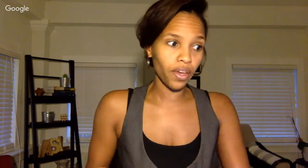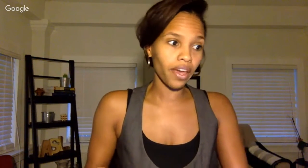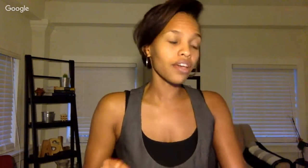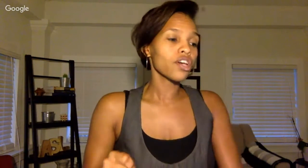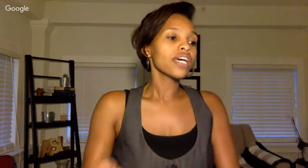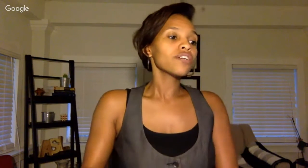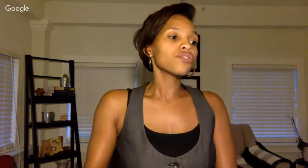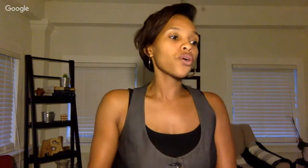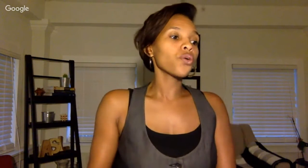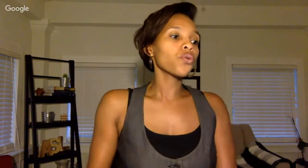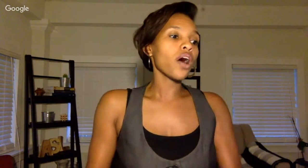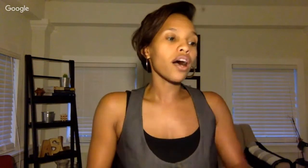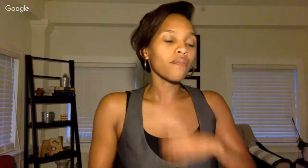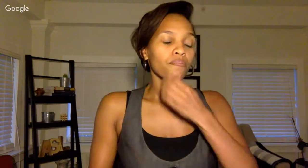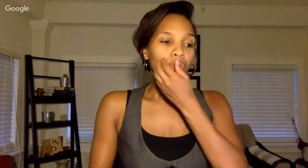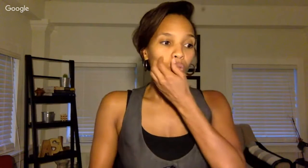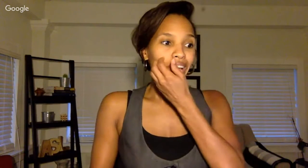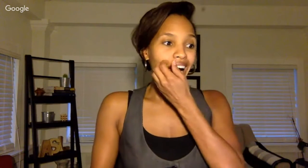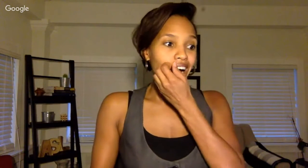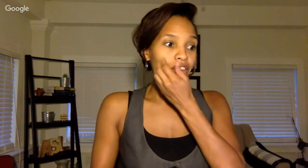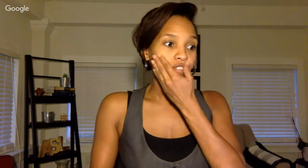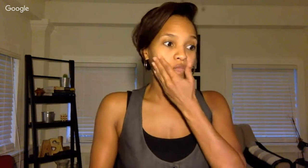Okay. So we have,